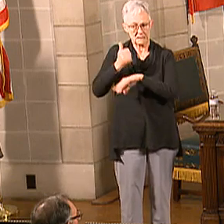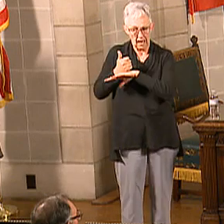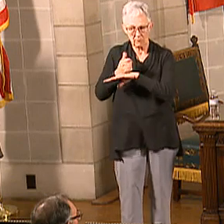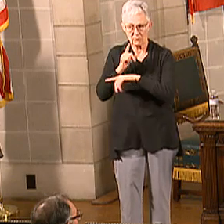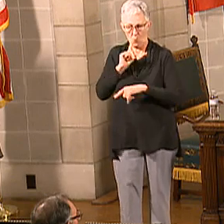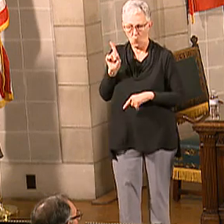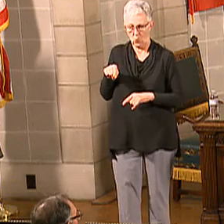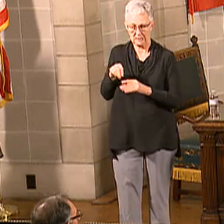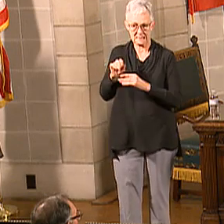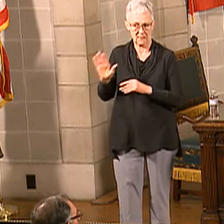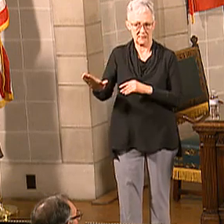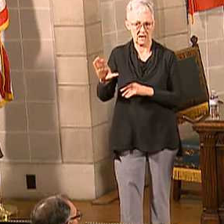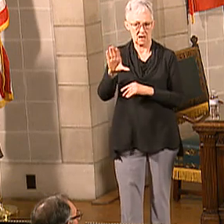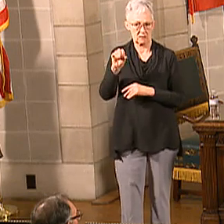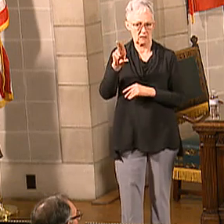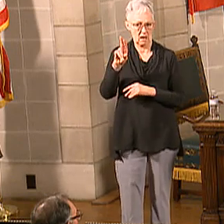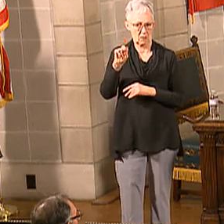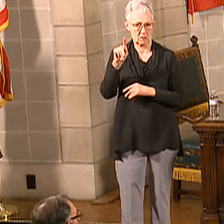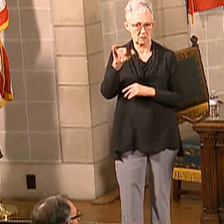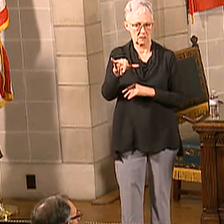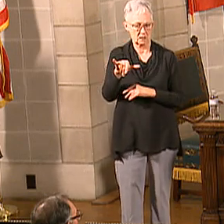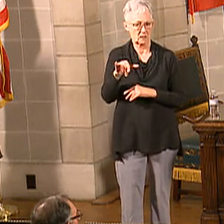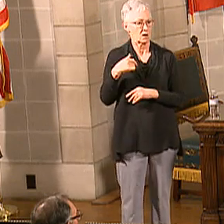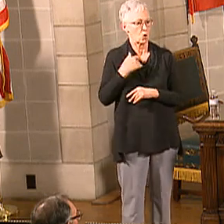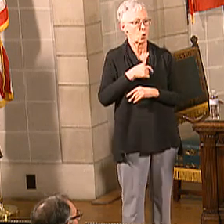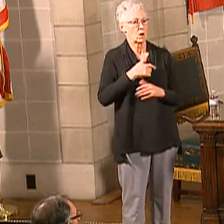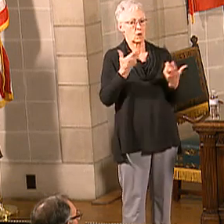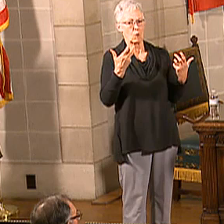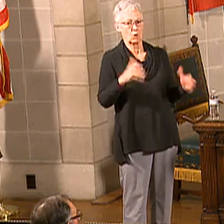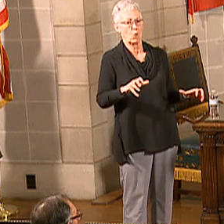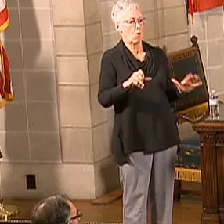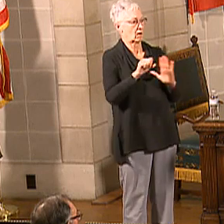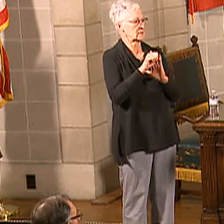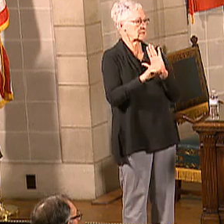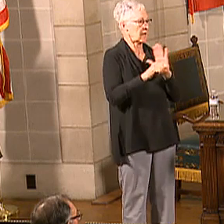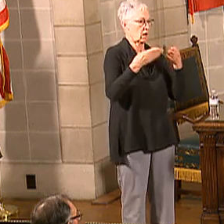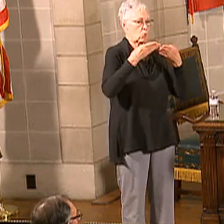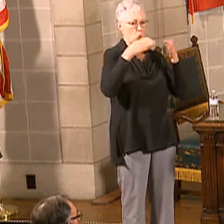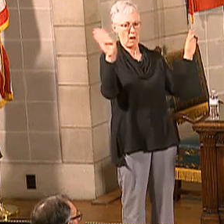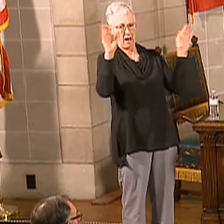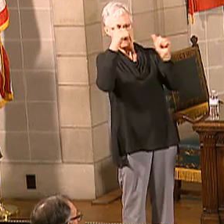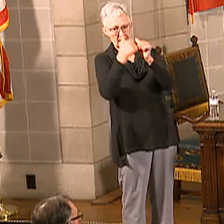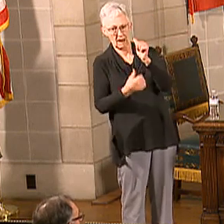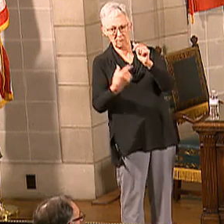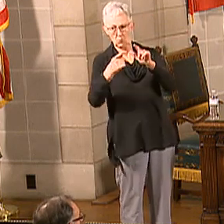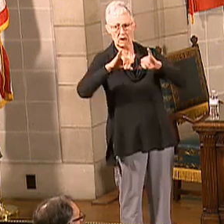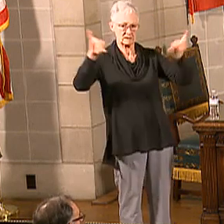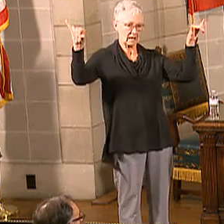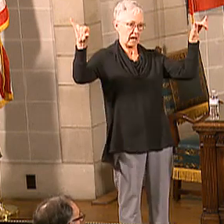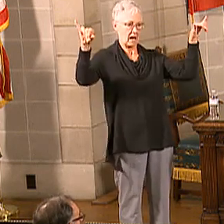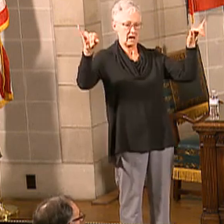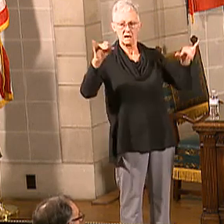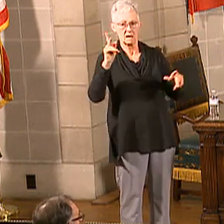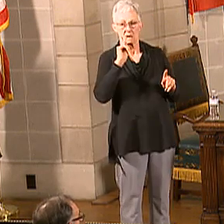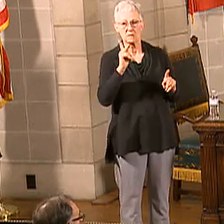people get tired, and then start breaking the quarantine, start breaking the ban, right? That's what part of this is about, is really tailored to make sure that we get maximum